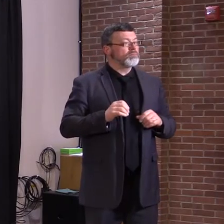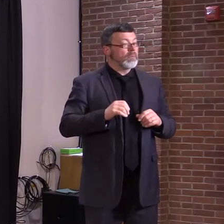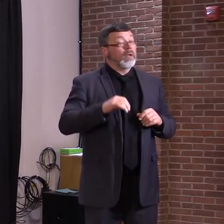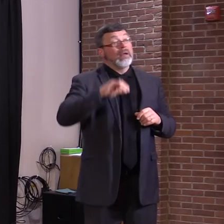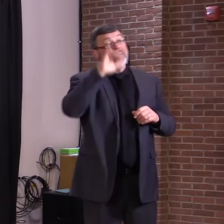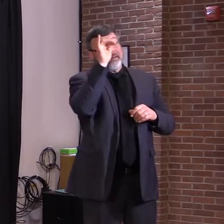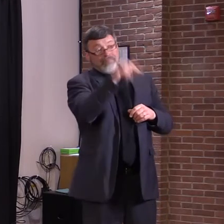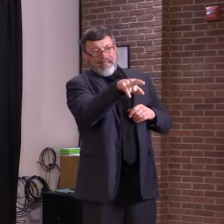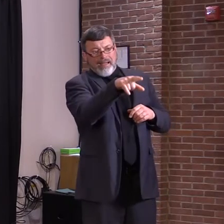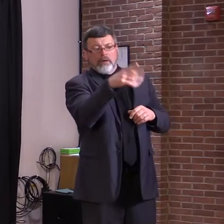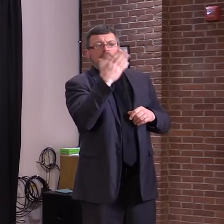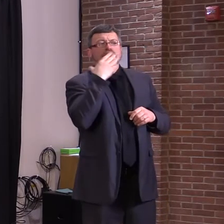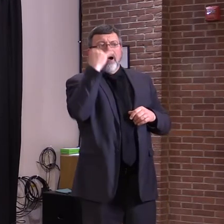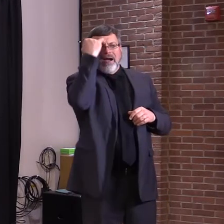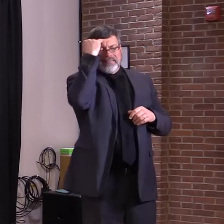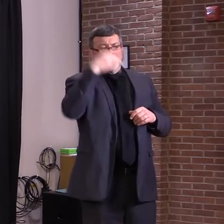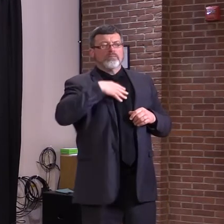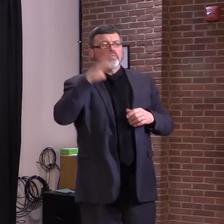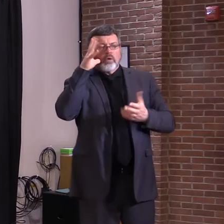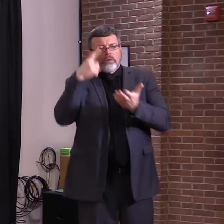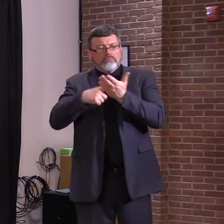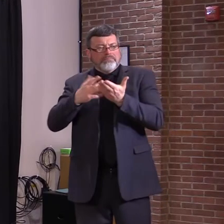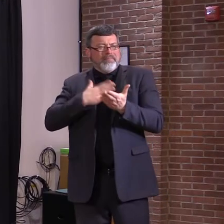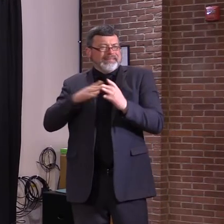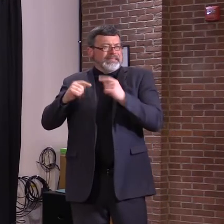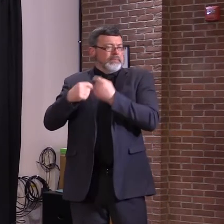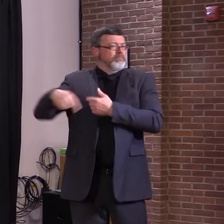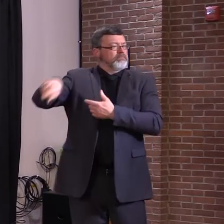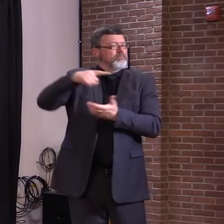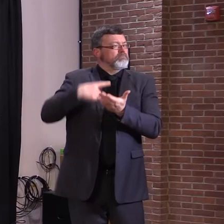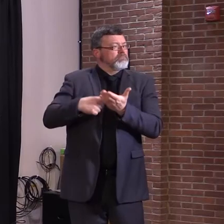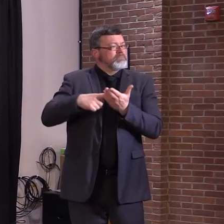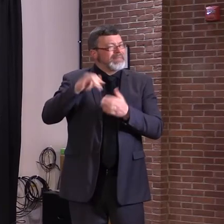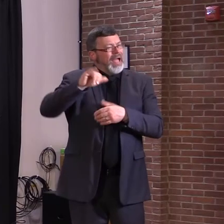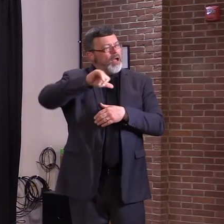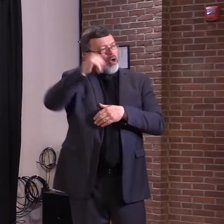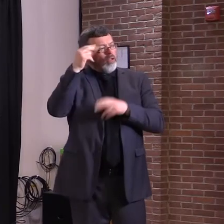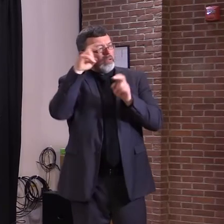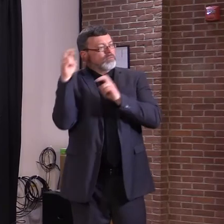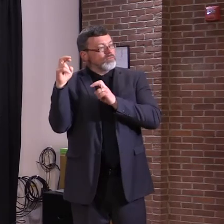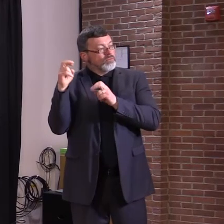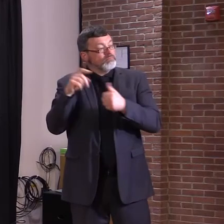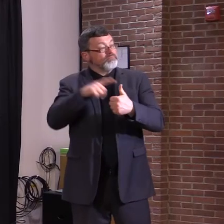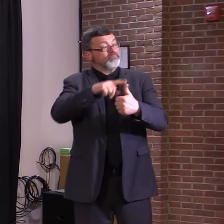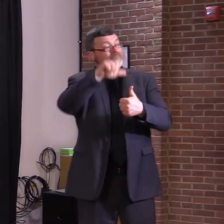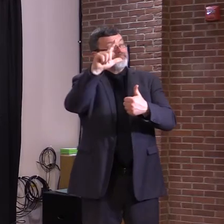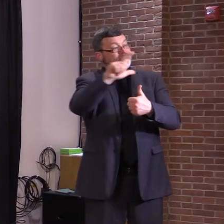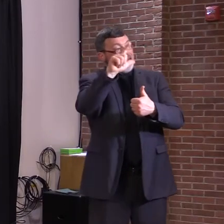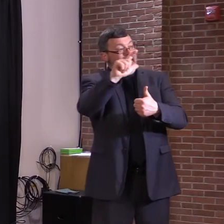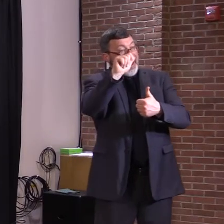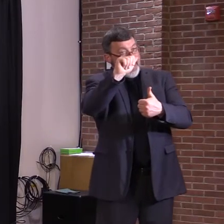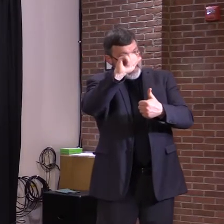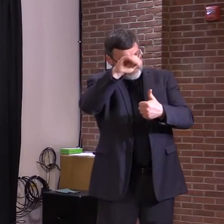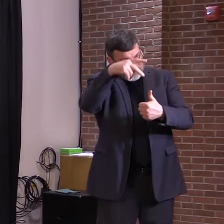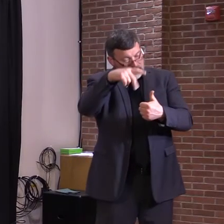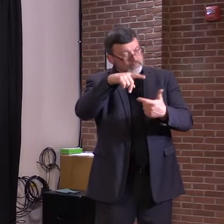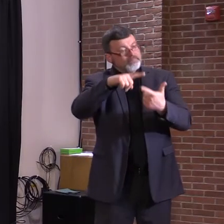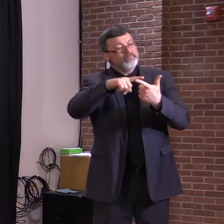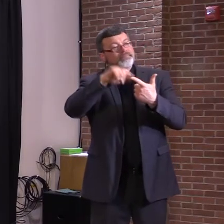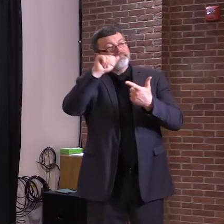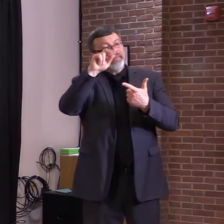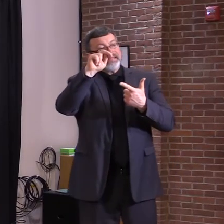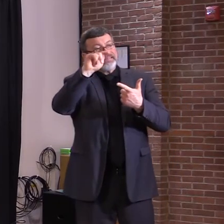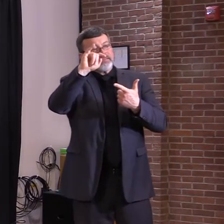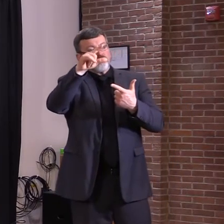tests do continue to be available, LAMP tests, antigen tests, and PCR tests across the state at testing sites. Okay, thank